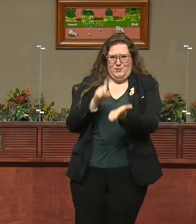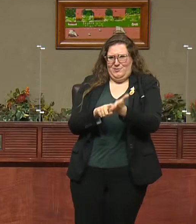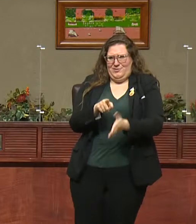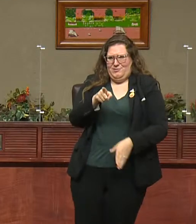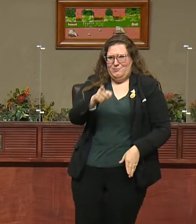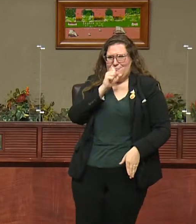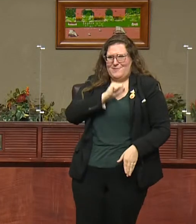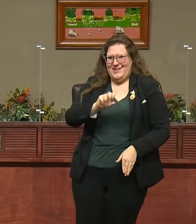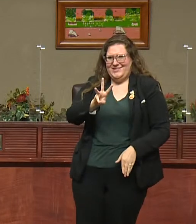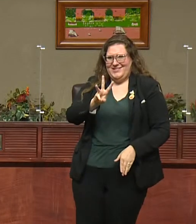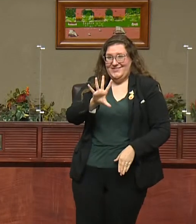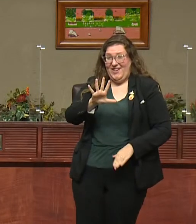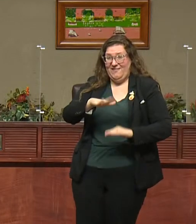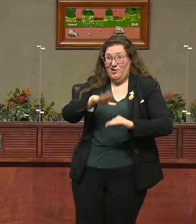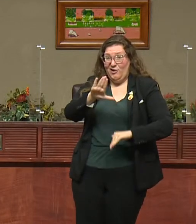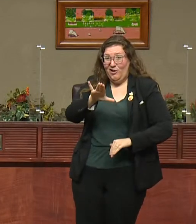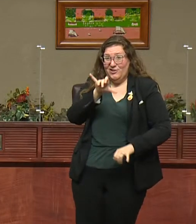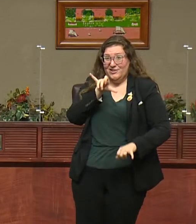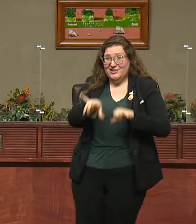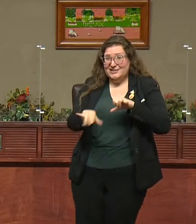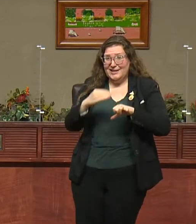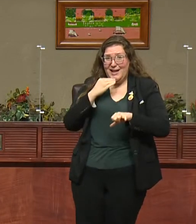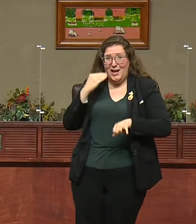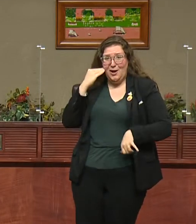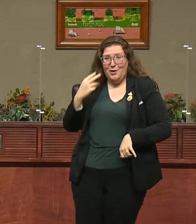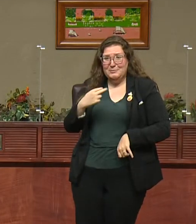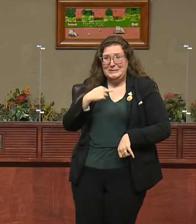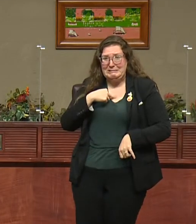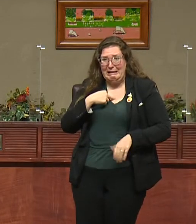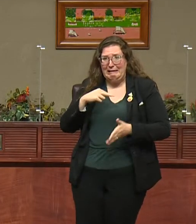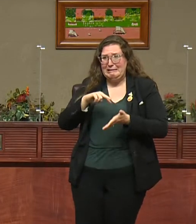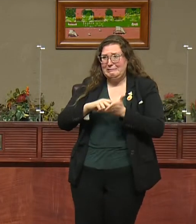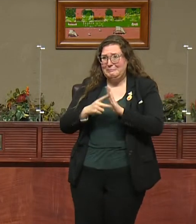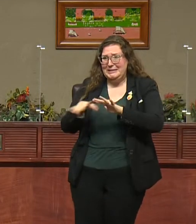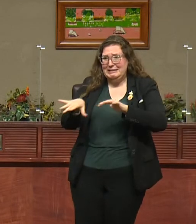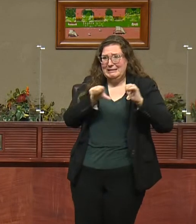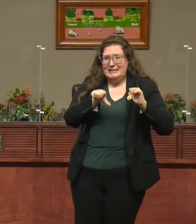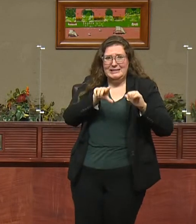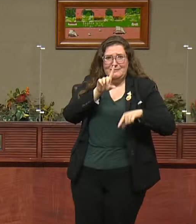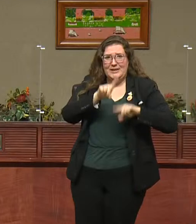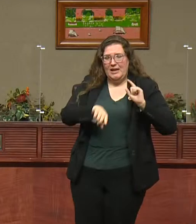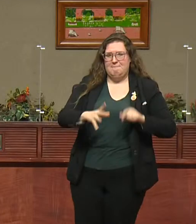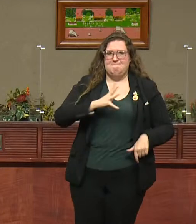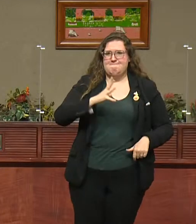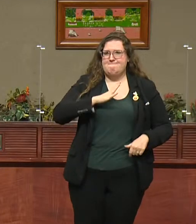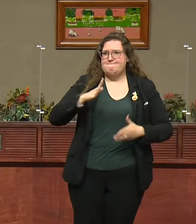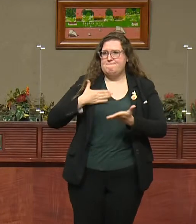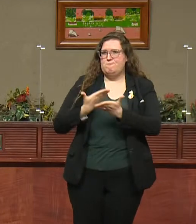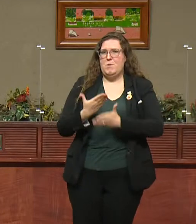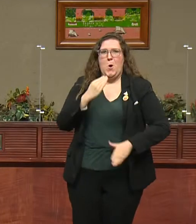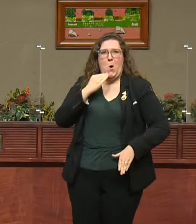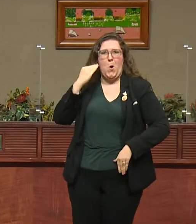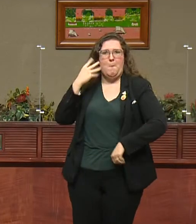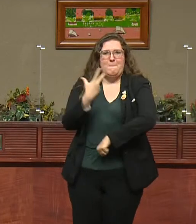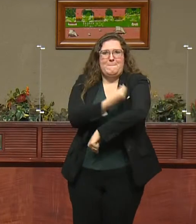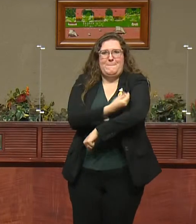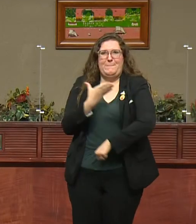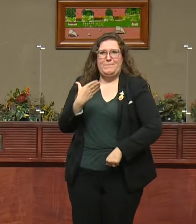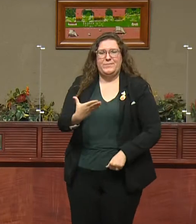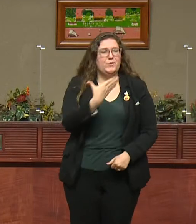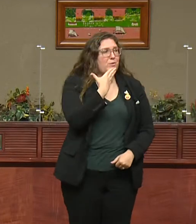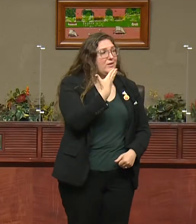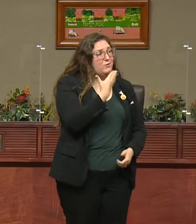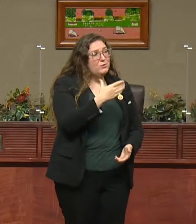and unable to leave their homes and need mobile on-site vaccinations. So I want to thank Dr. Pino and the Department of Health for assisting us